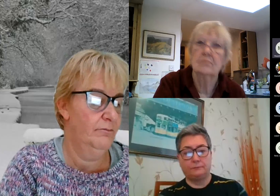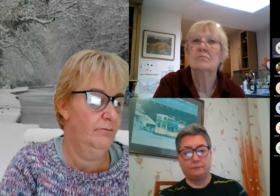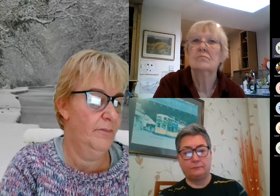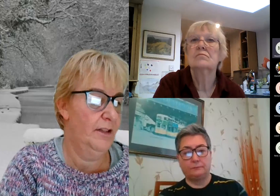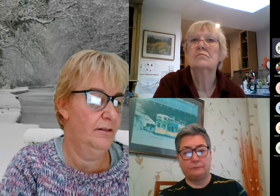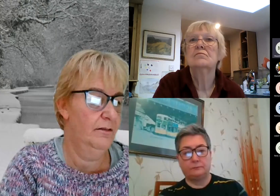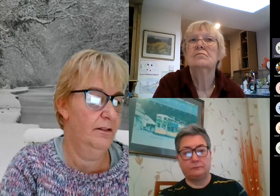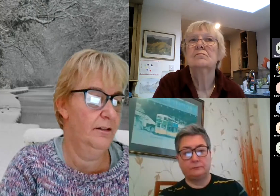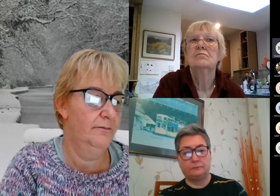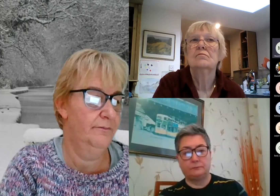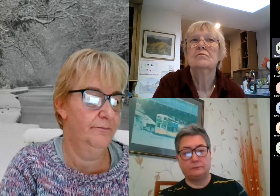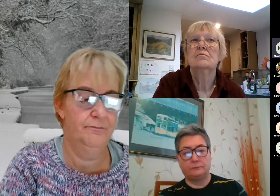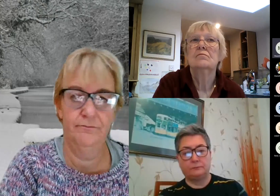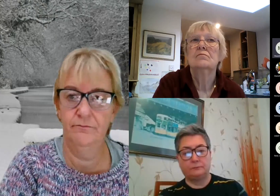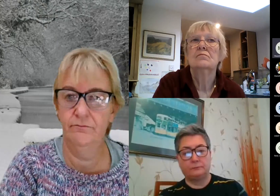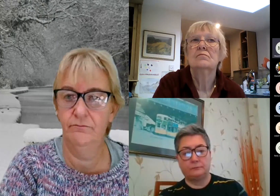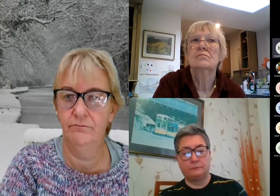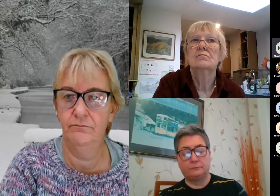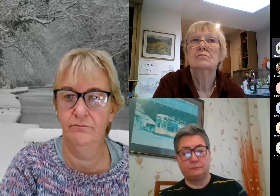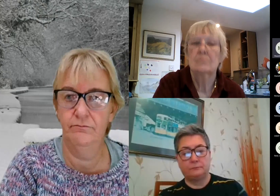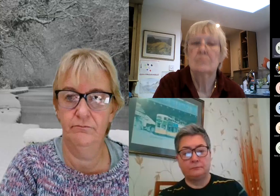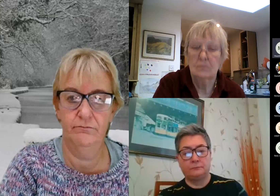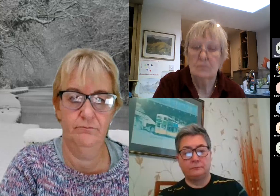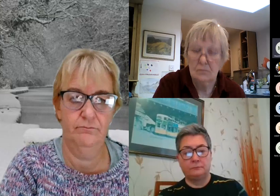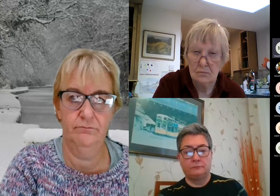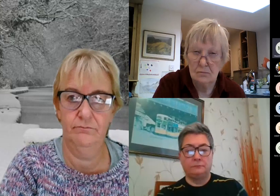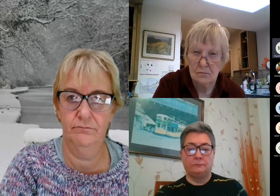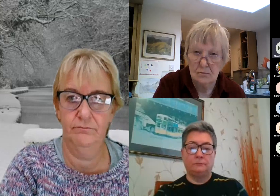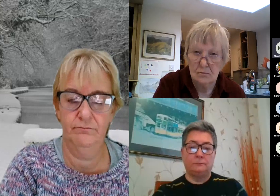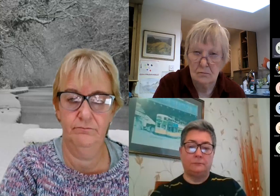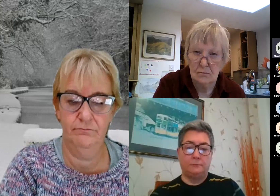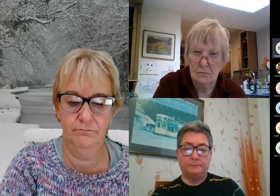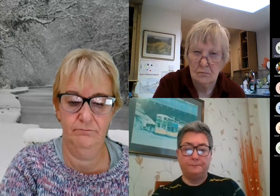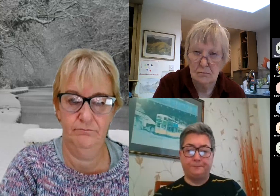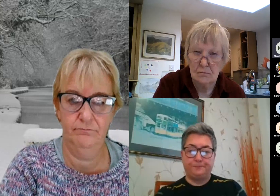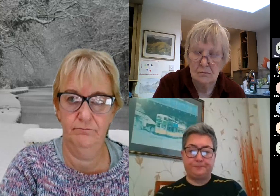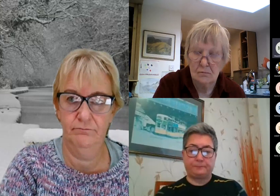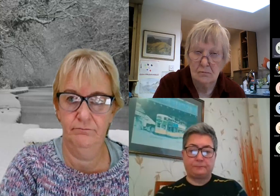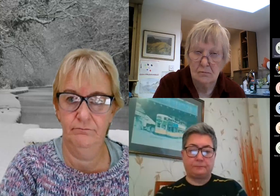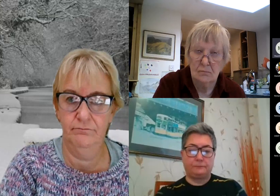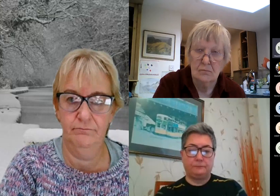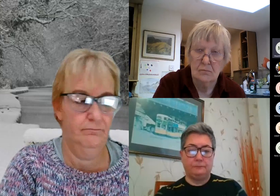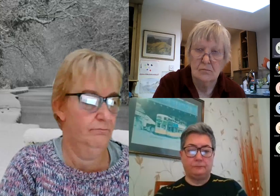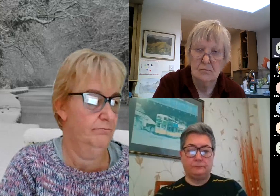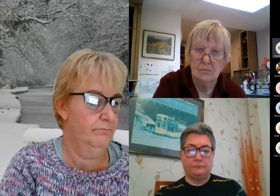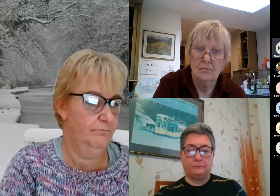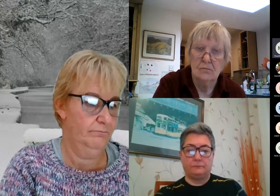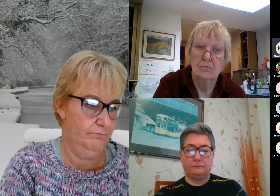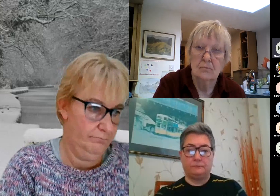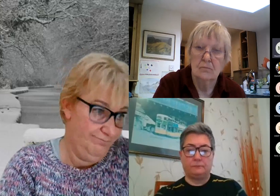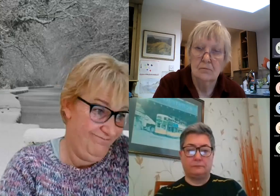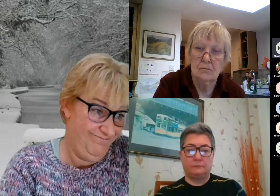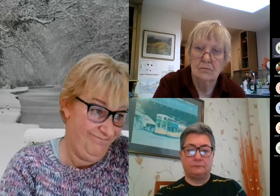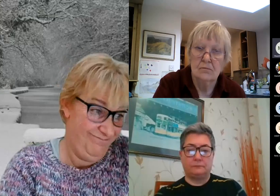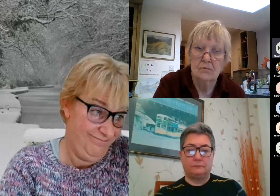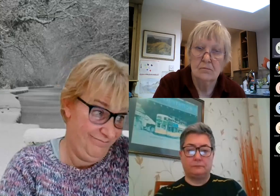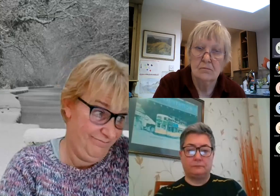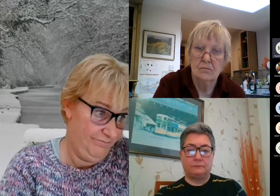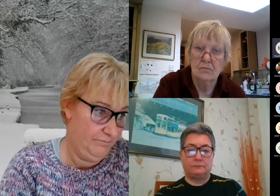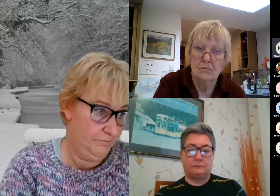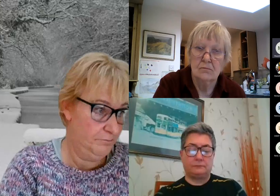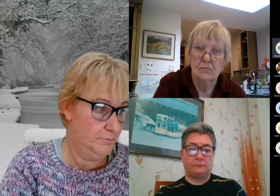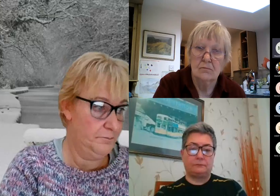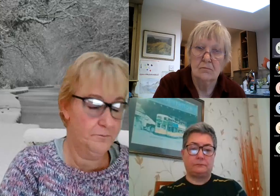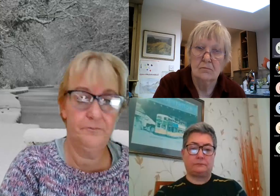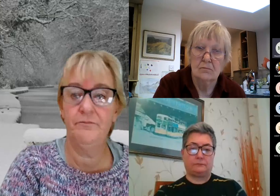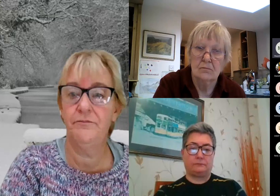Act. So reasonable adjustments for that disability should be made available to you from the point that you